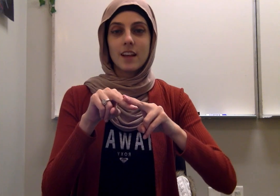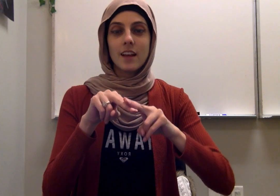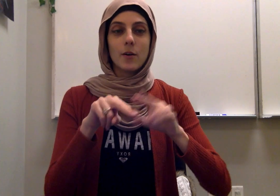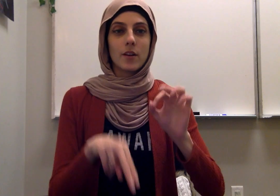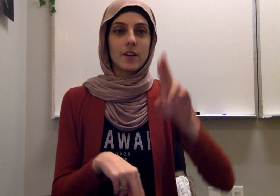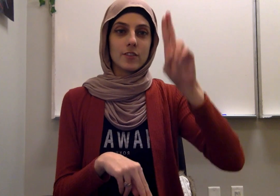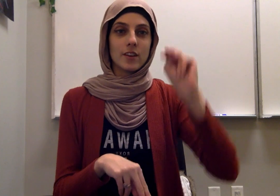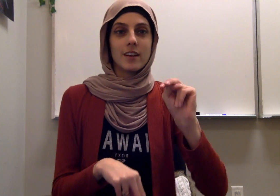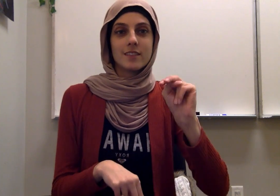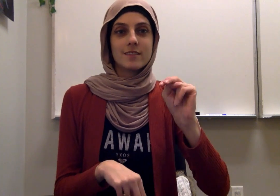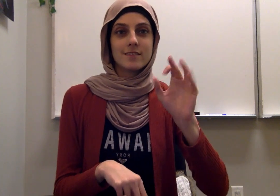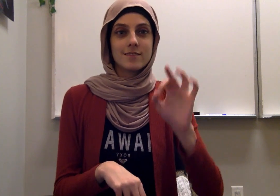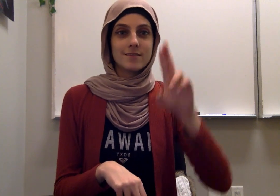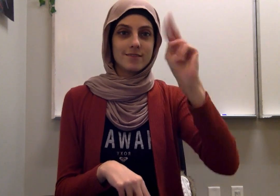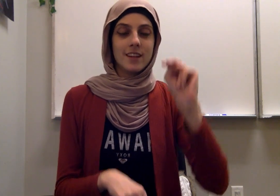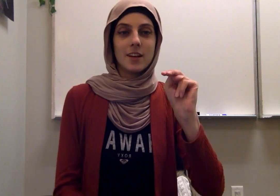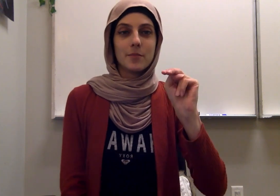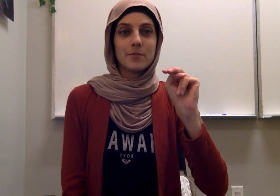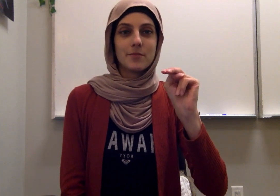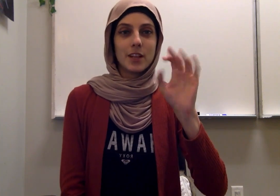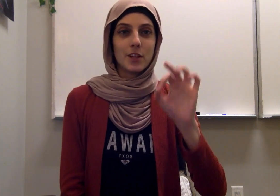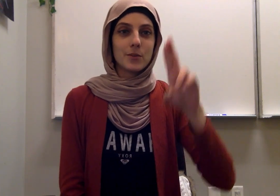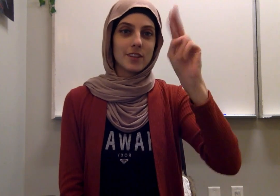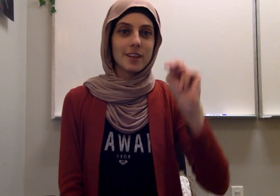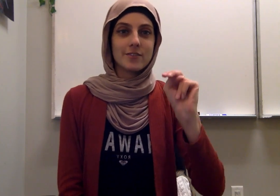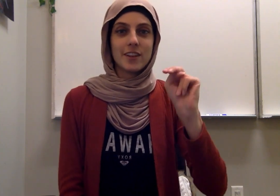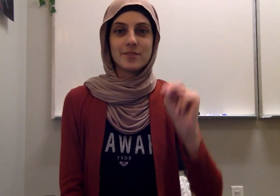Or there's a loan sign, fun.